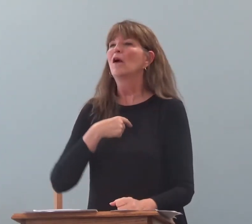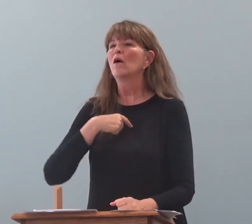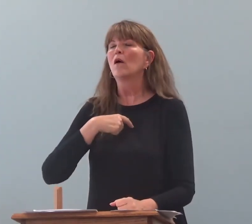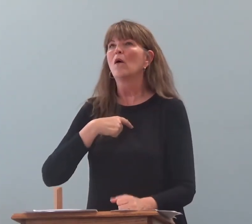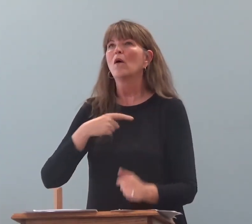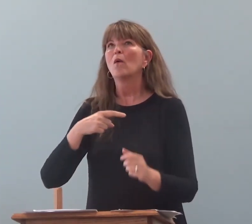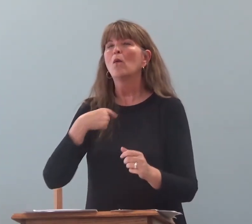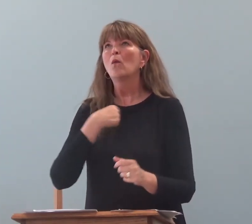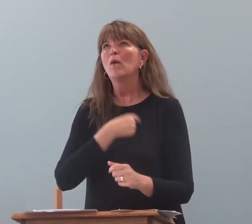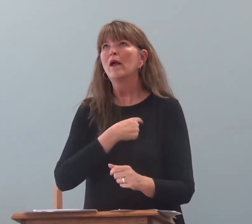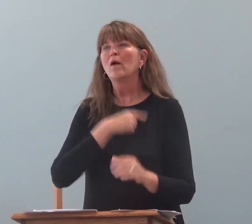up.